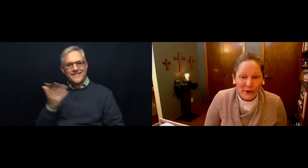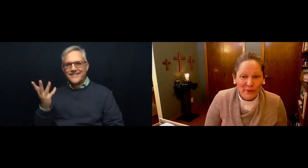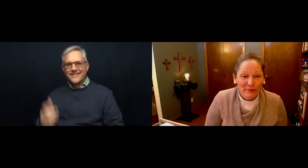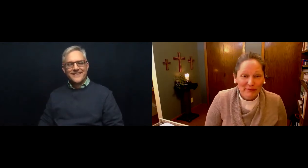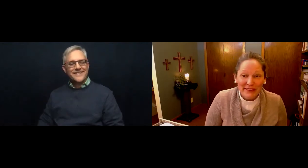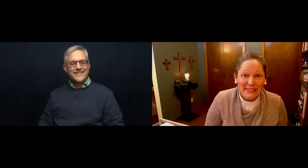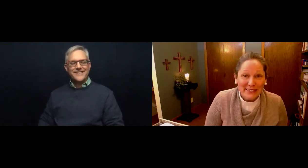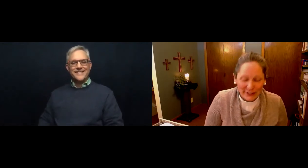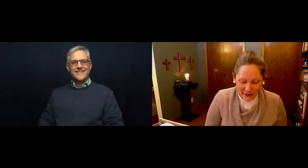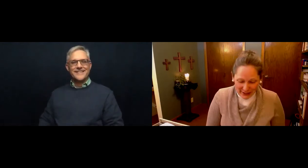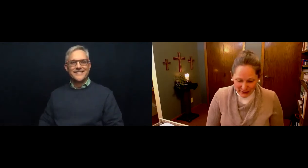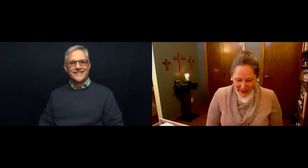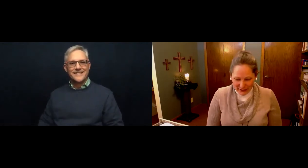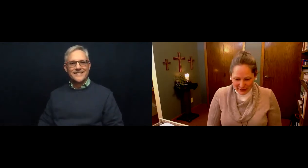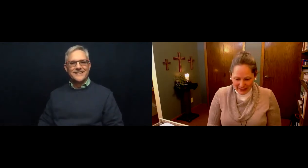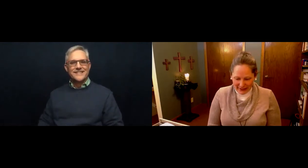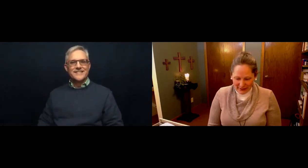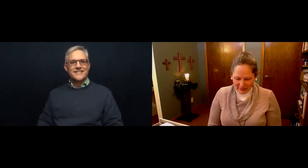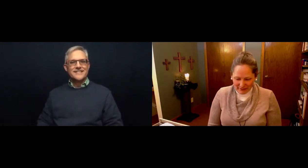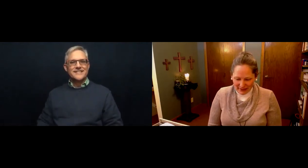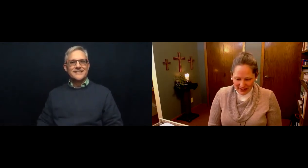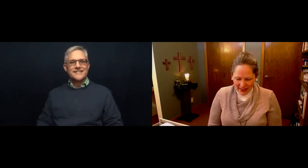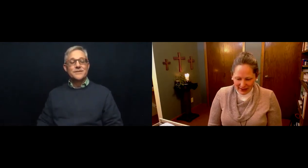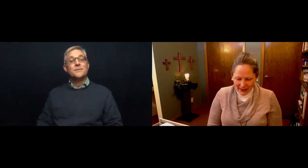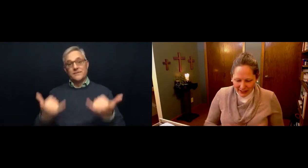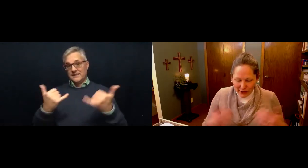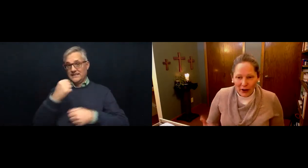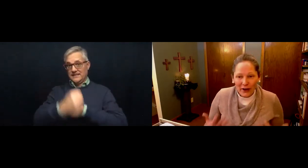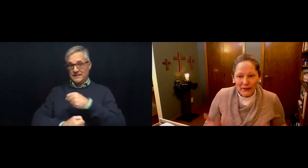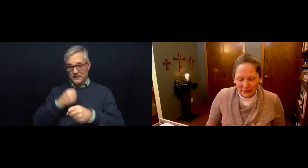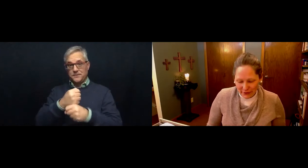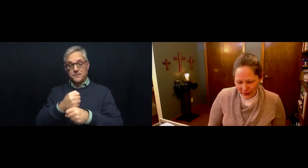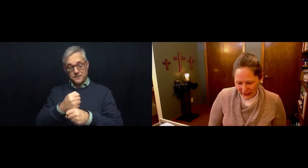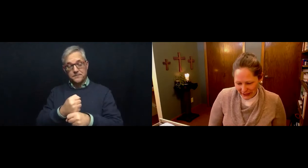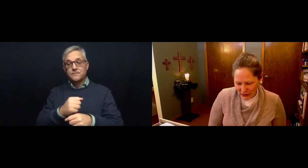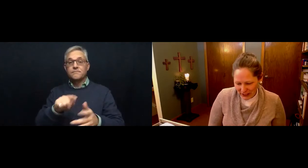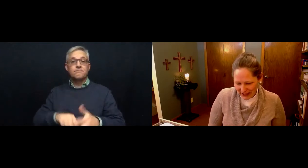So this year, as we enter Lent, this call to focus on Jesus,